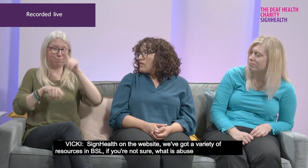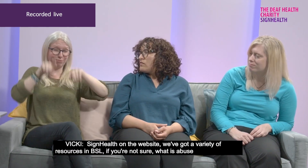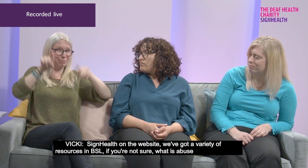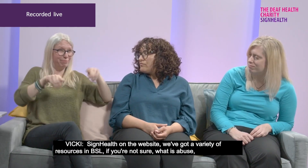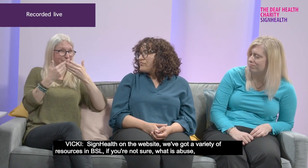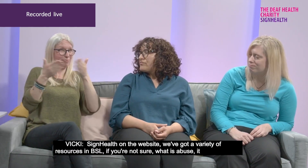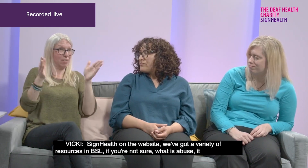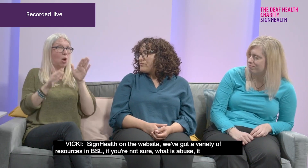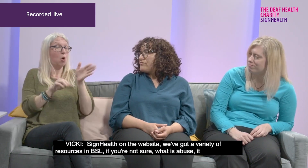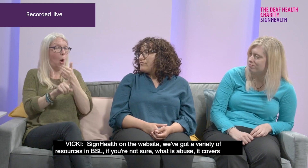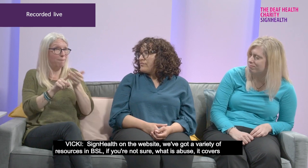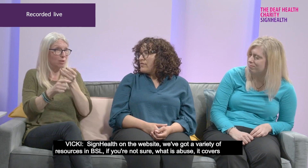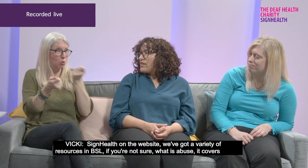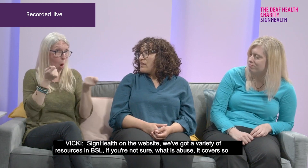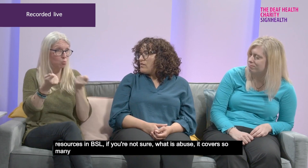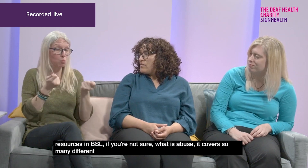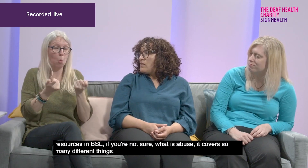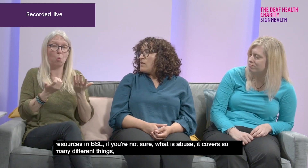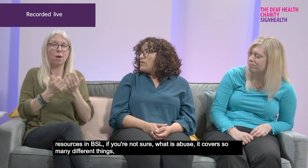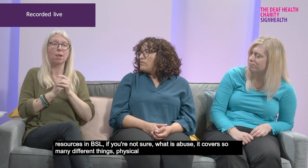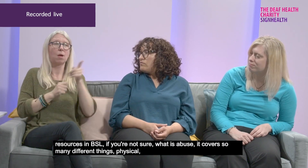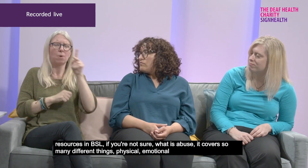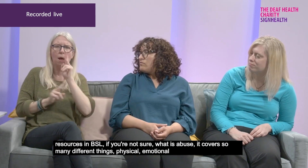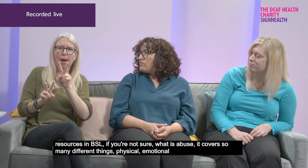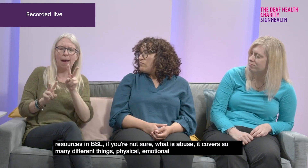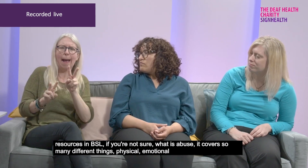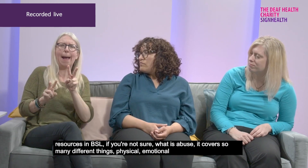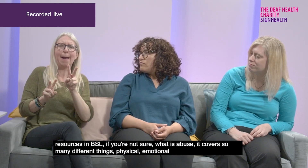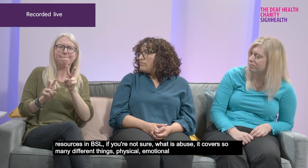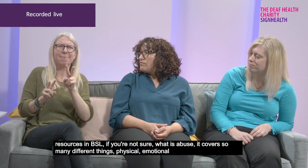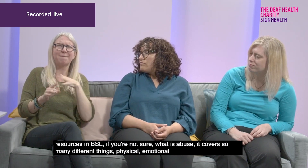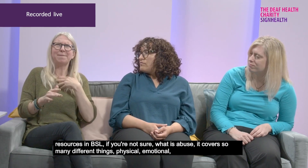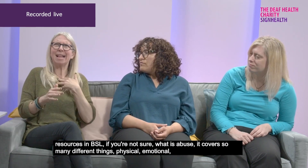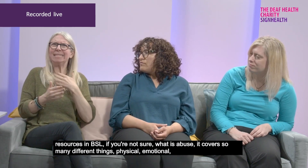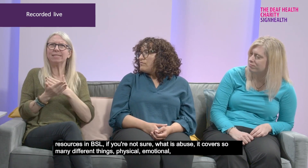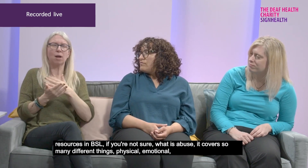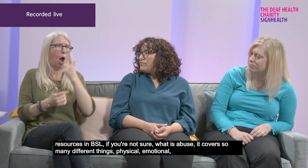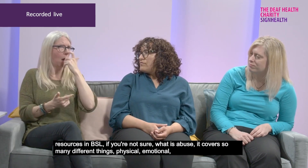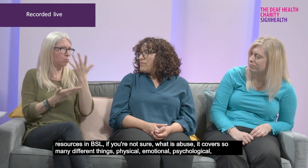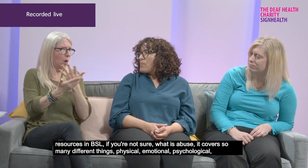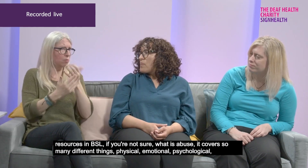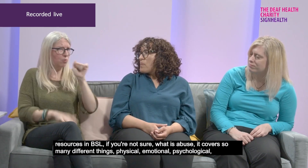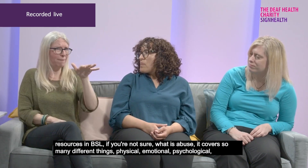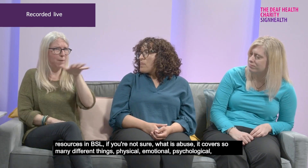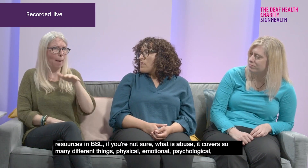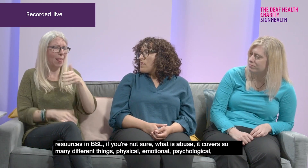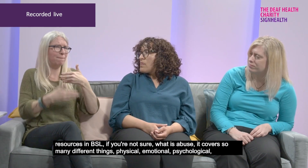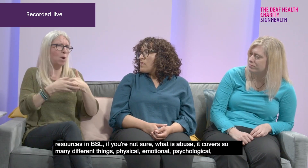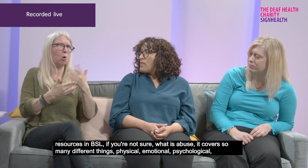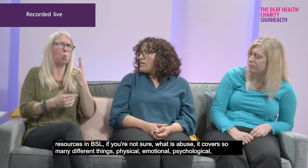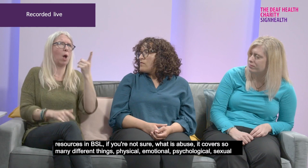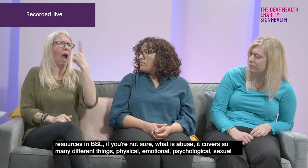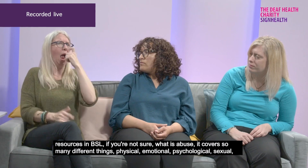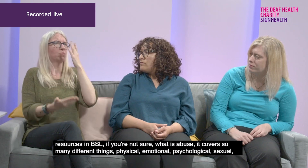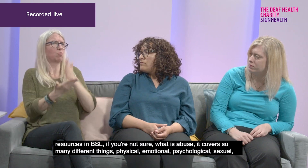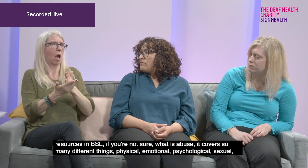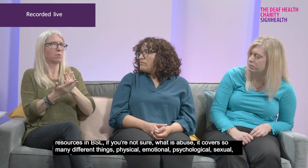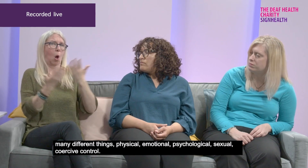what is abuse? I mean, it covers so many different things: physical, emotional, psychological, sexual, coercive